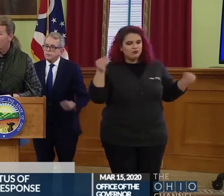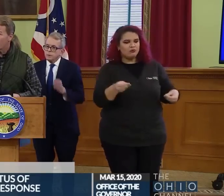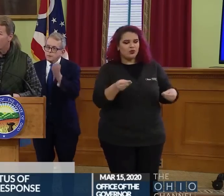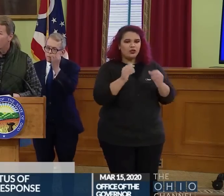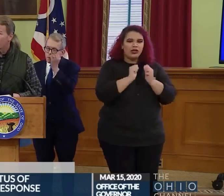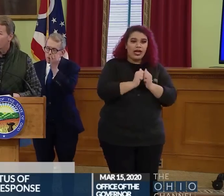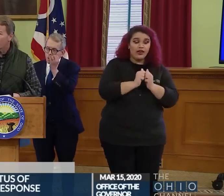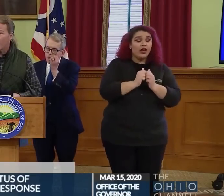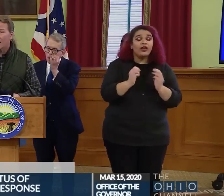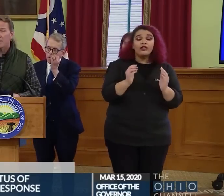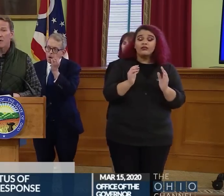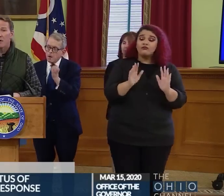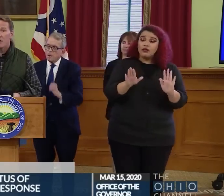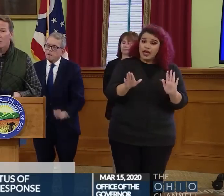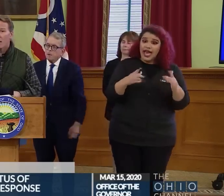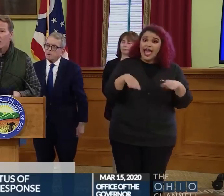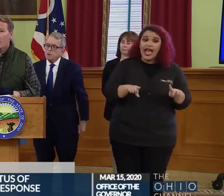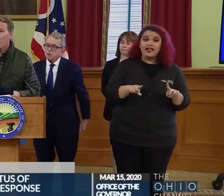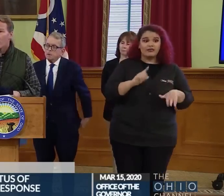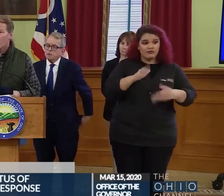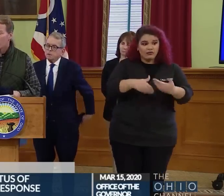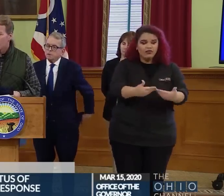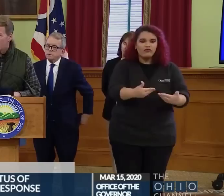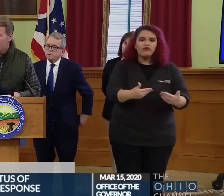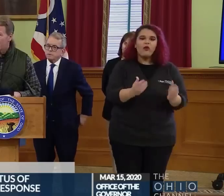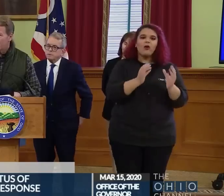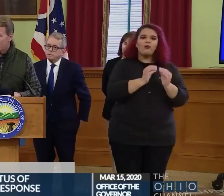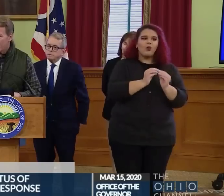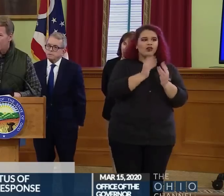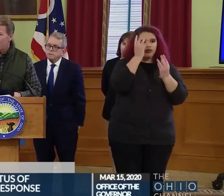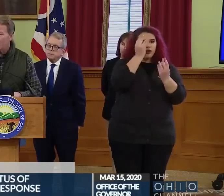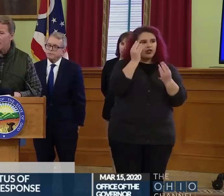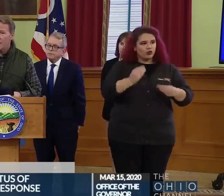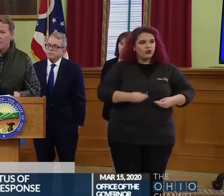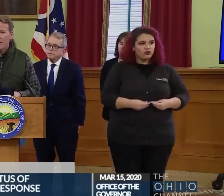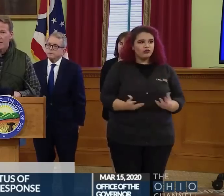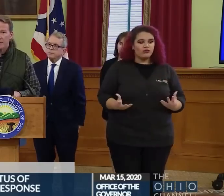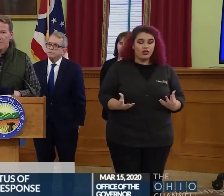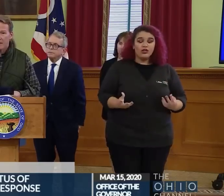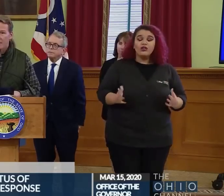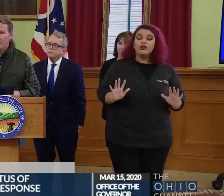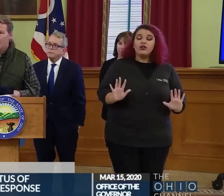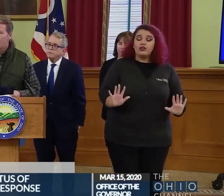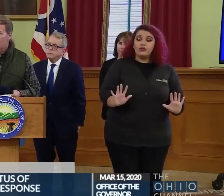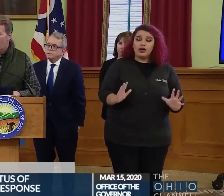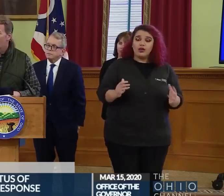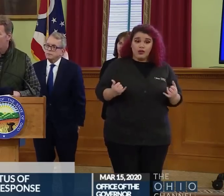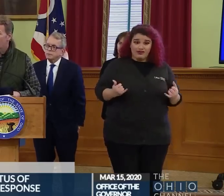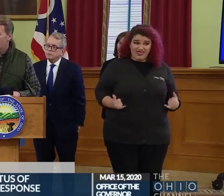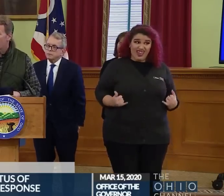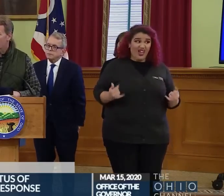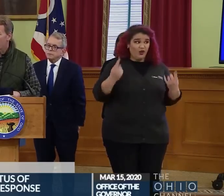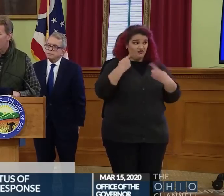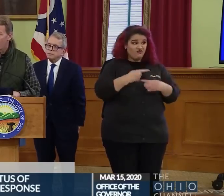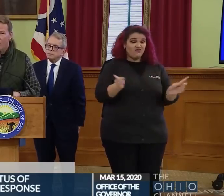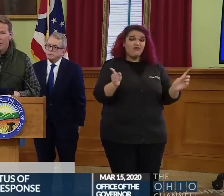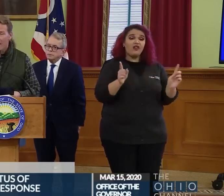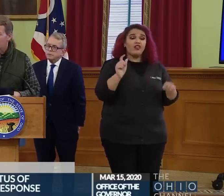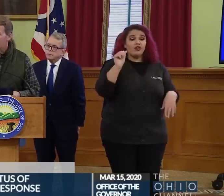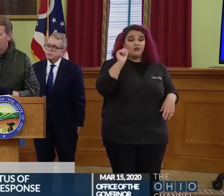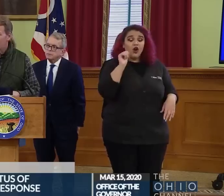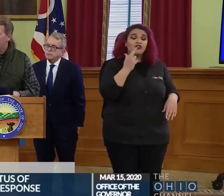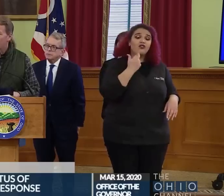details will come with time, but in making the announcement that many bars and restaurants will not be